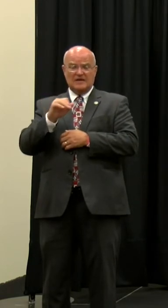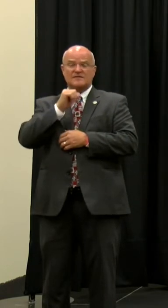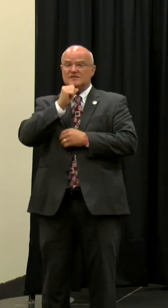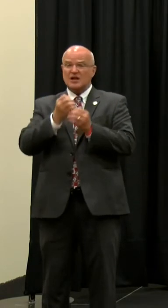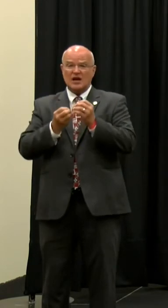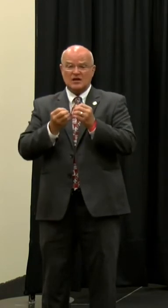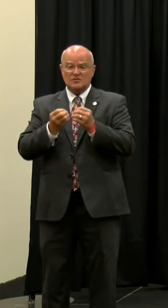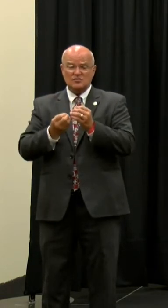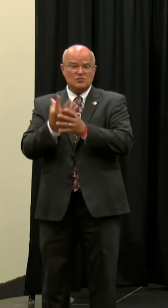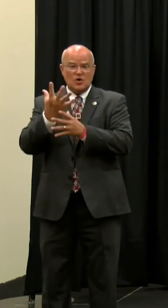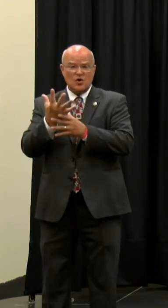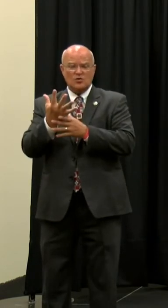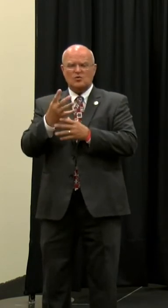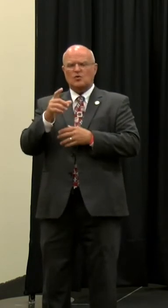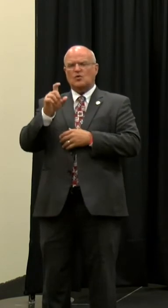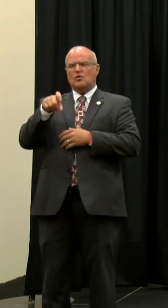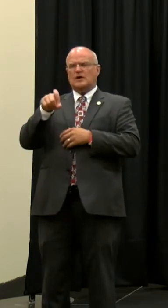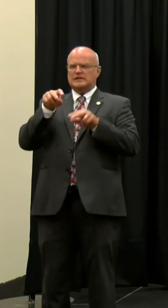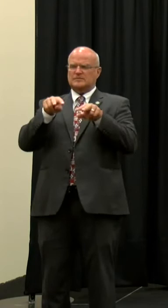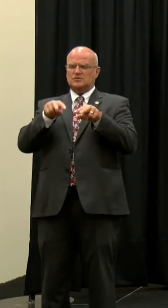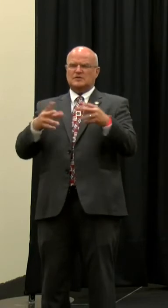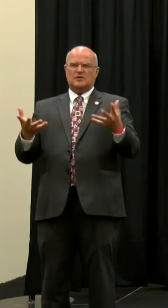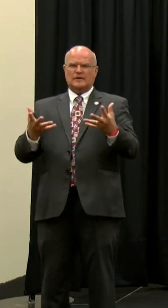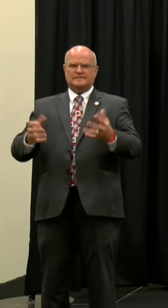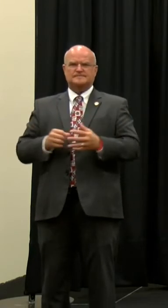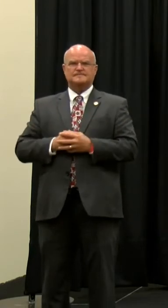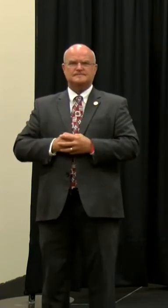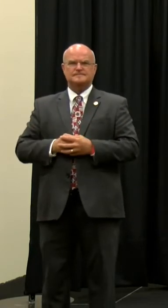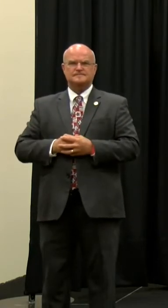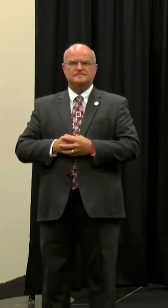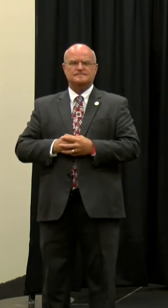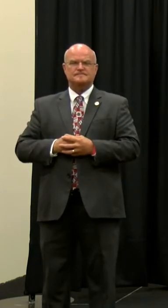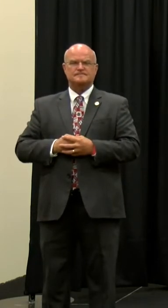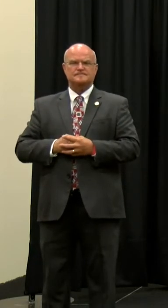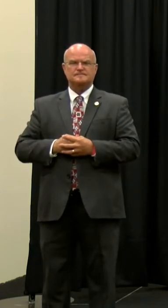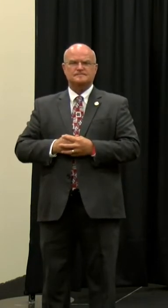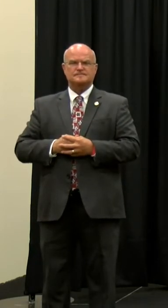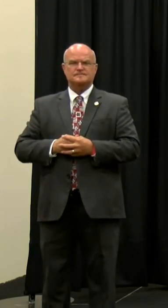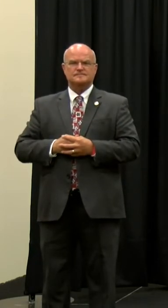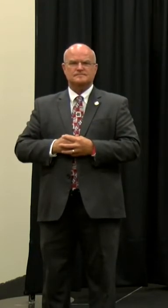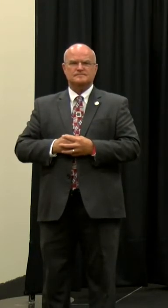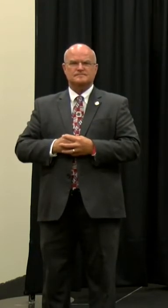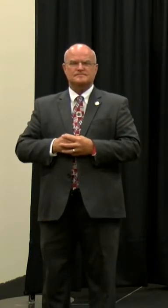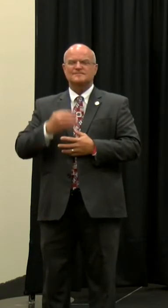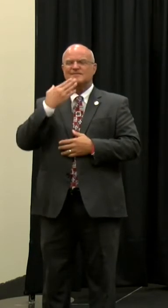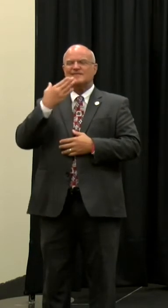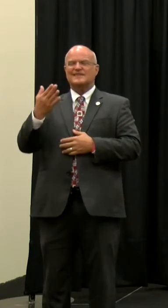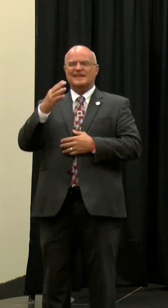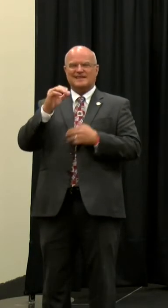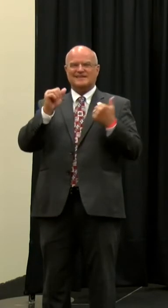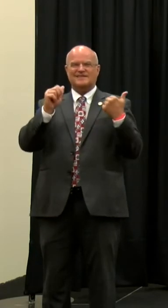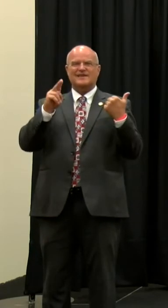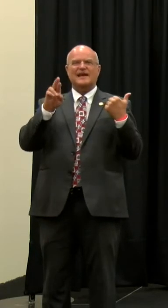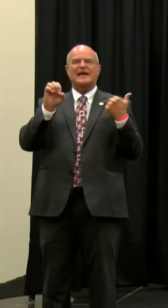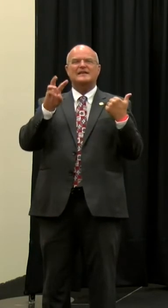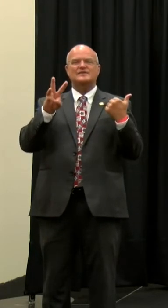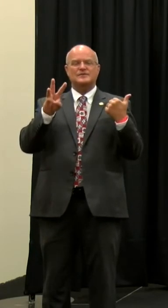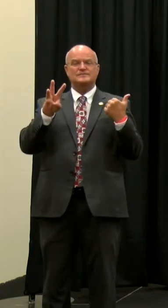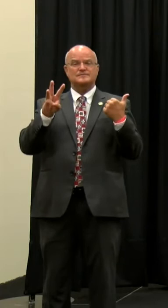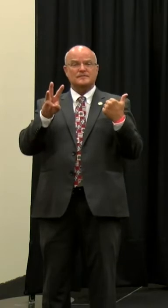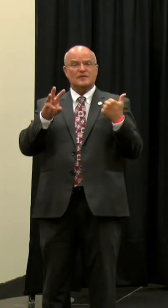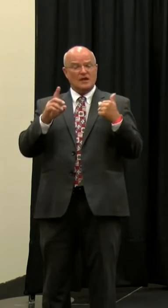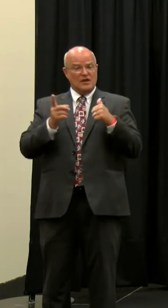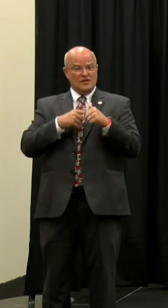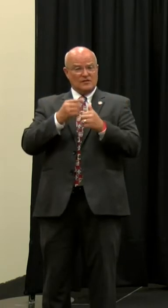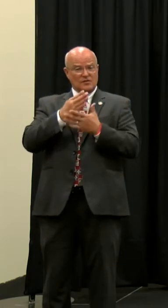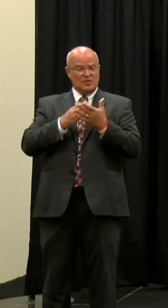progress there, what else needs to be looked at? Thank you, Andrew. And in reference to your